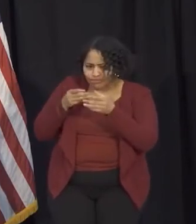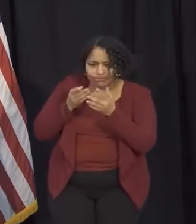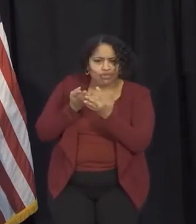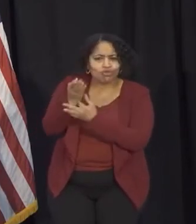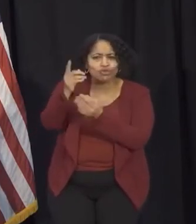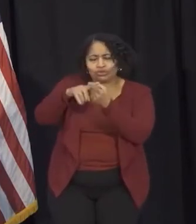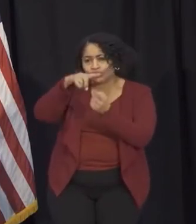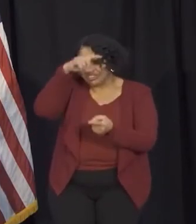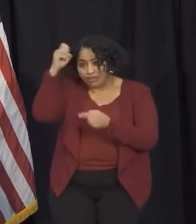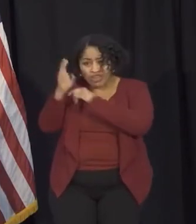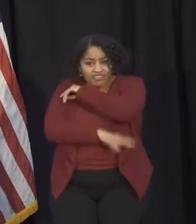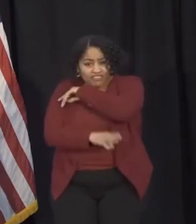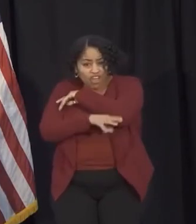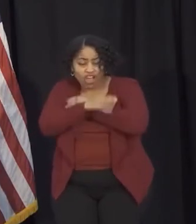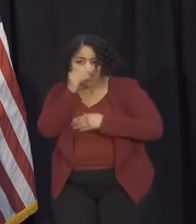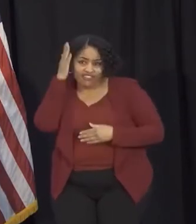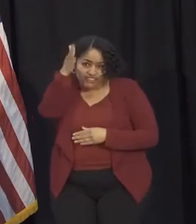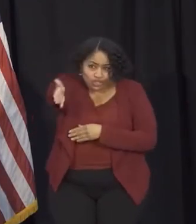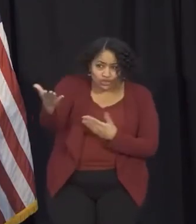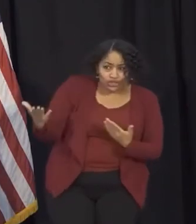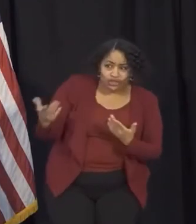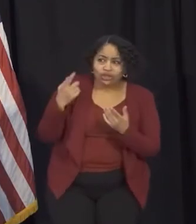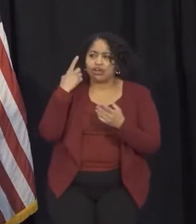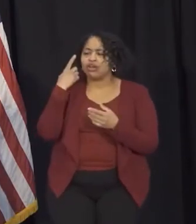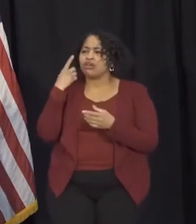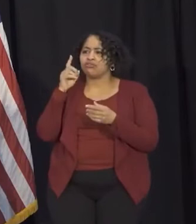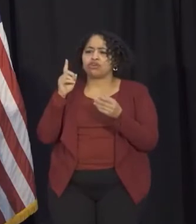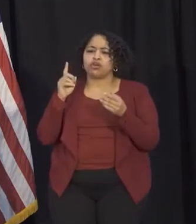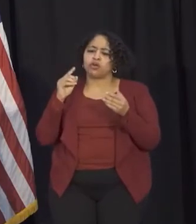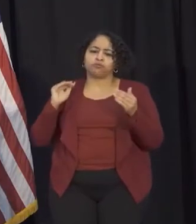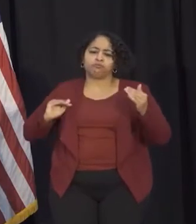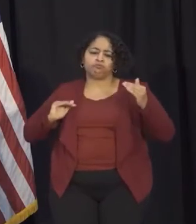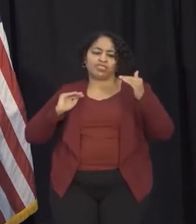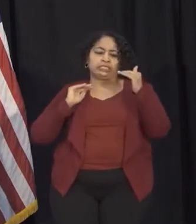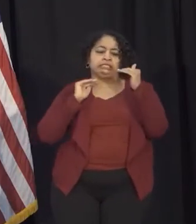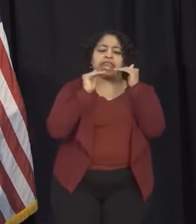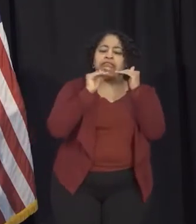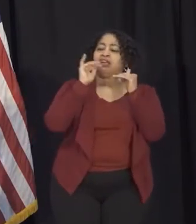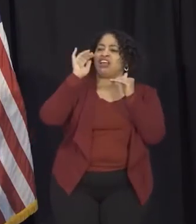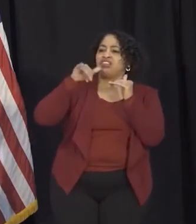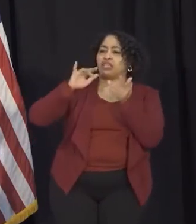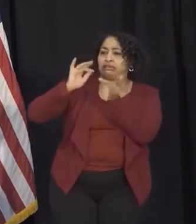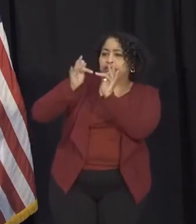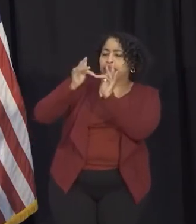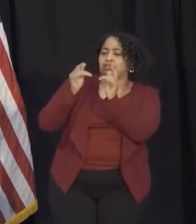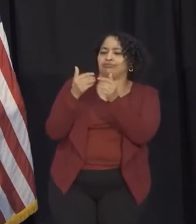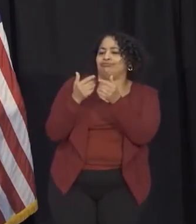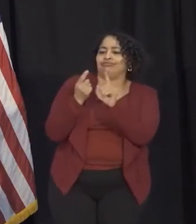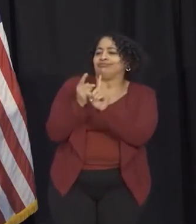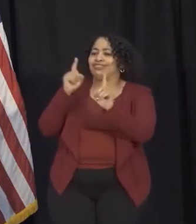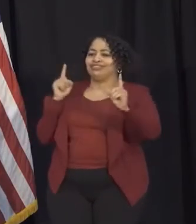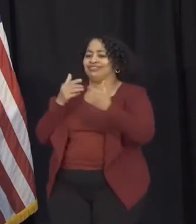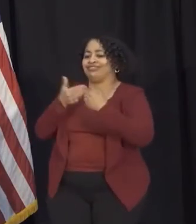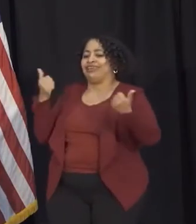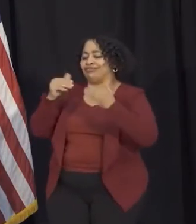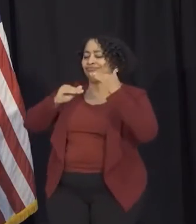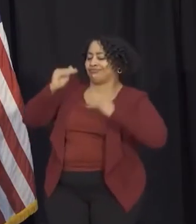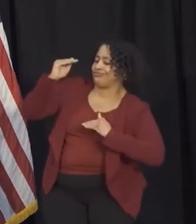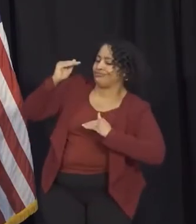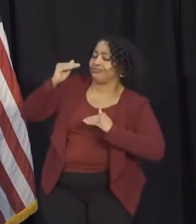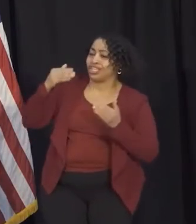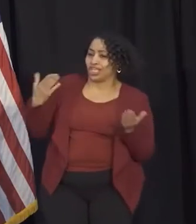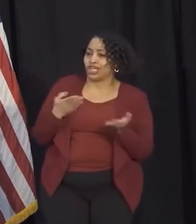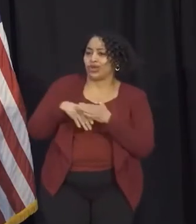summer, the fall, and future years to narrow this digital divide that has been ever present in the Detroit